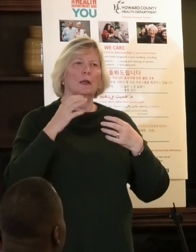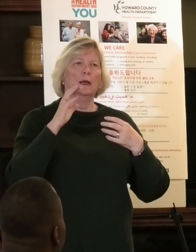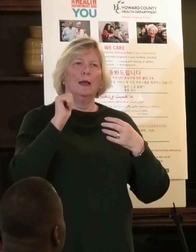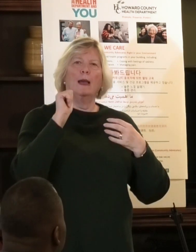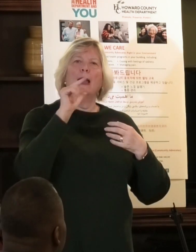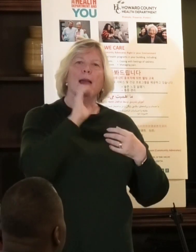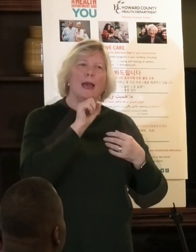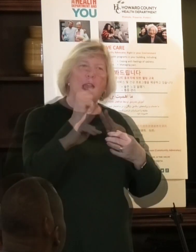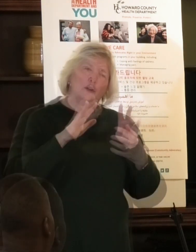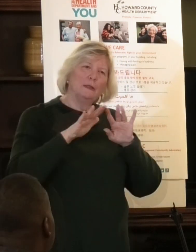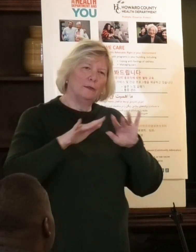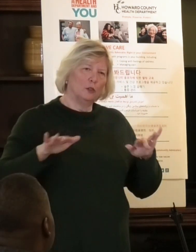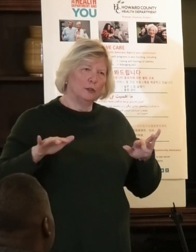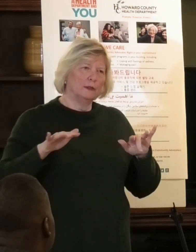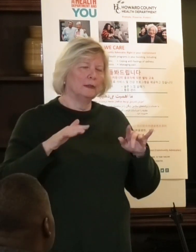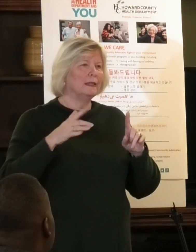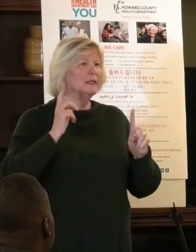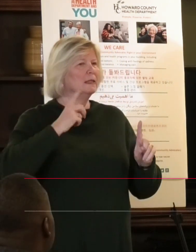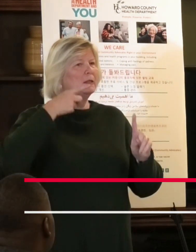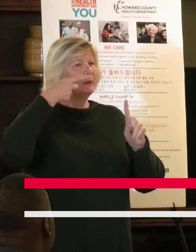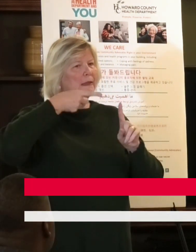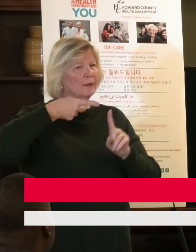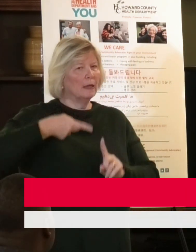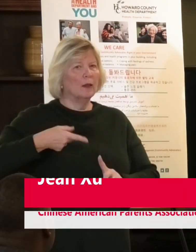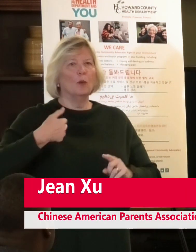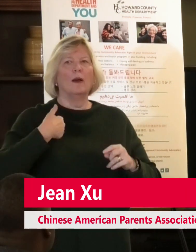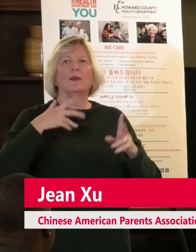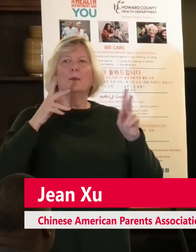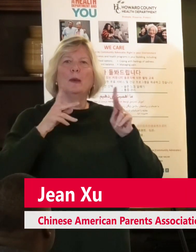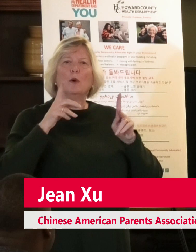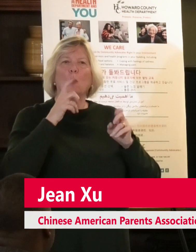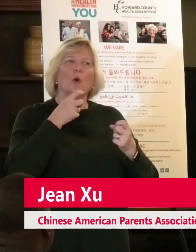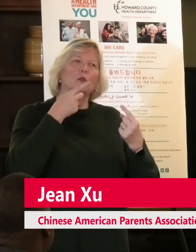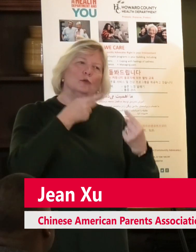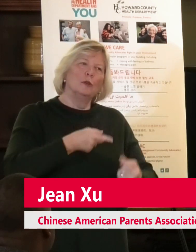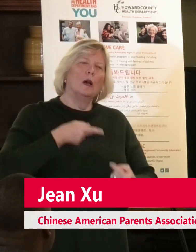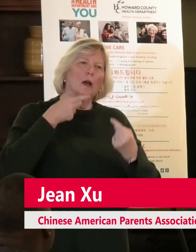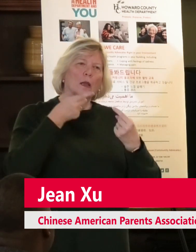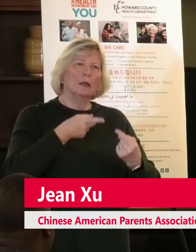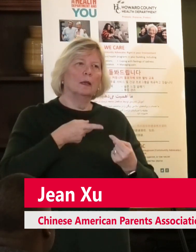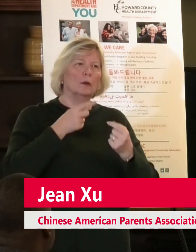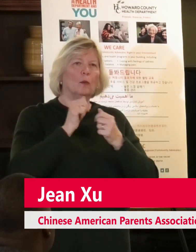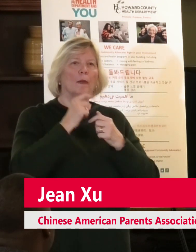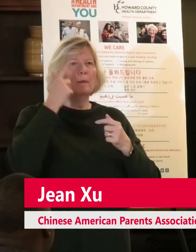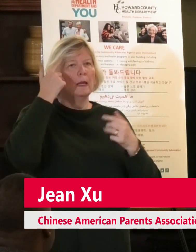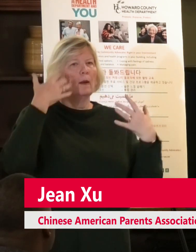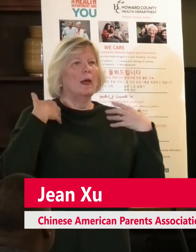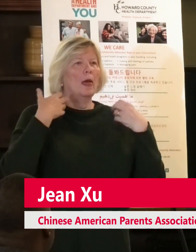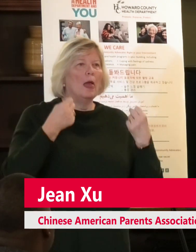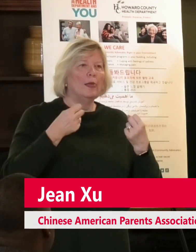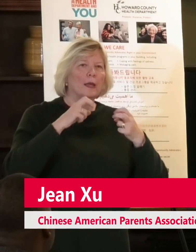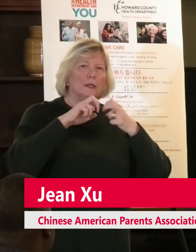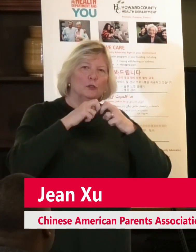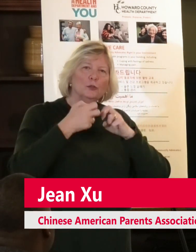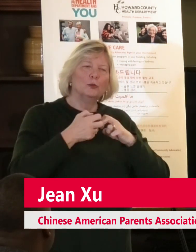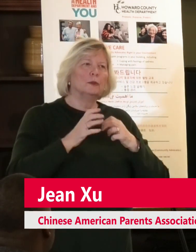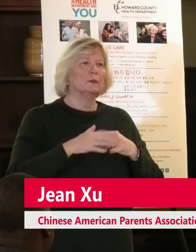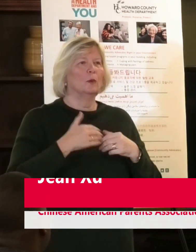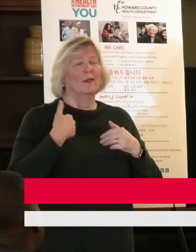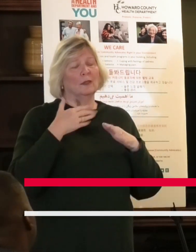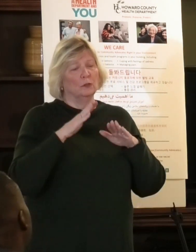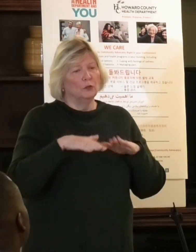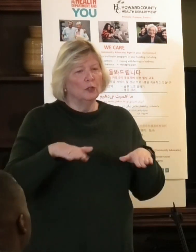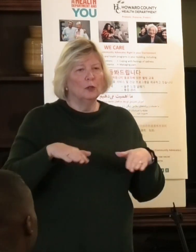community here in Howard County. Specifically, we have people who are struggling with mental health issues. We have